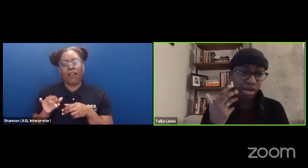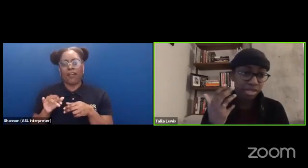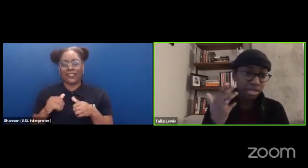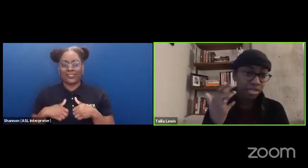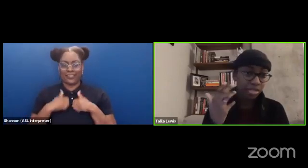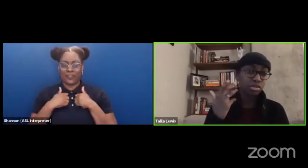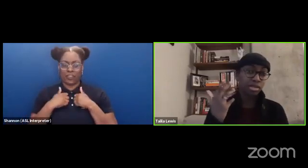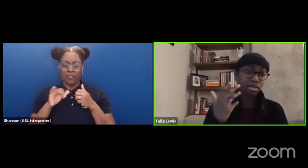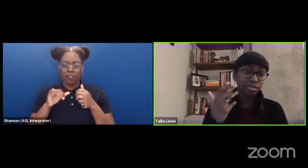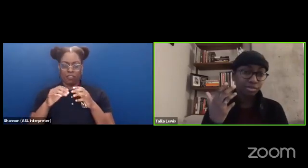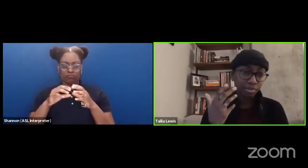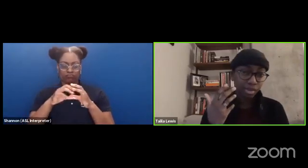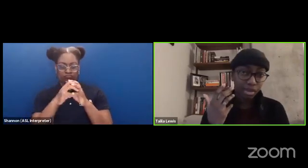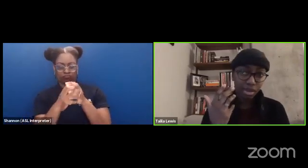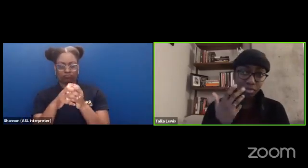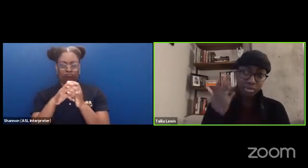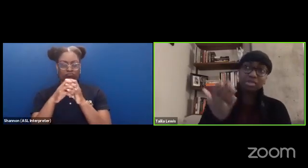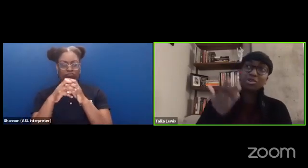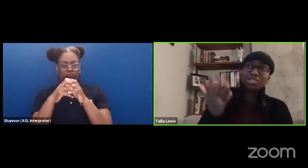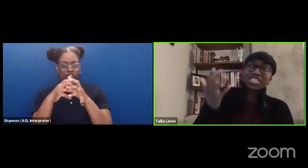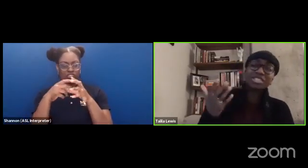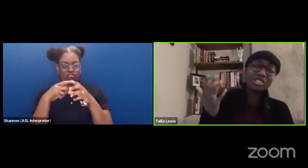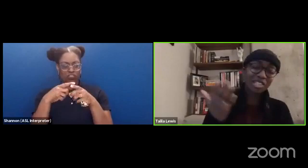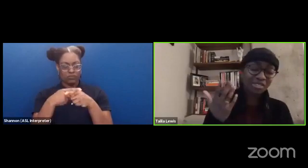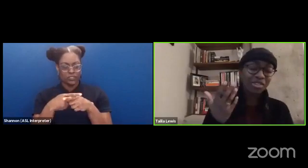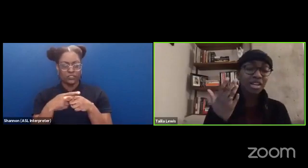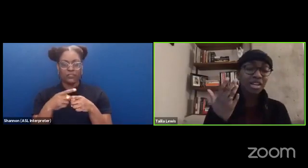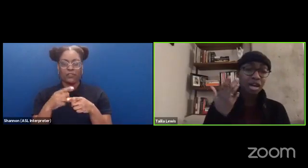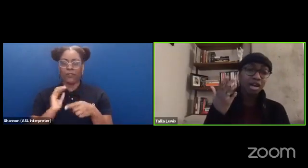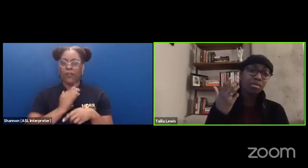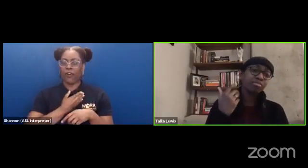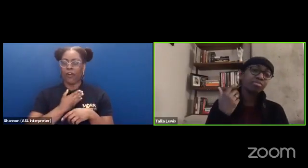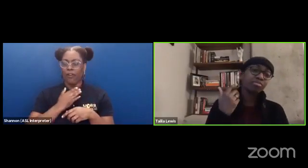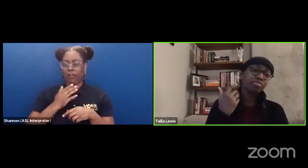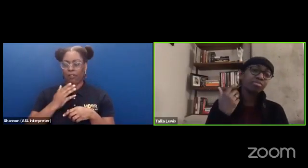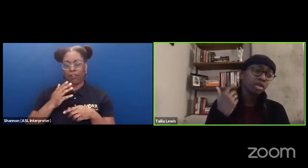our ancestors lived and currently still live,